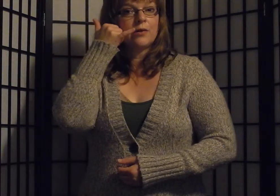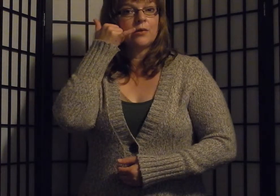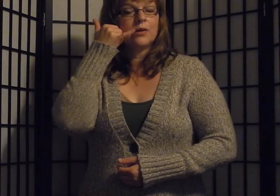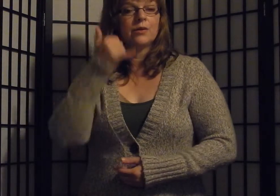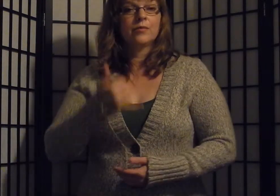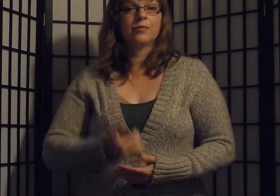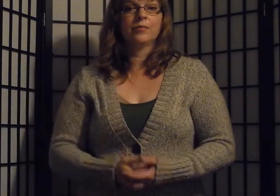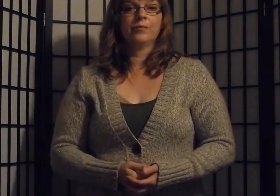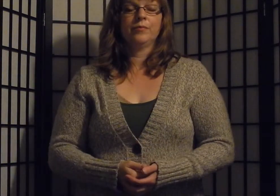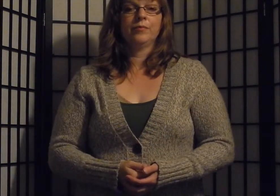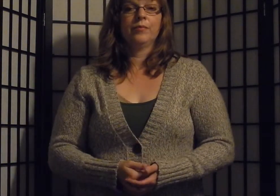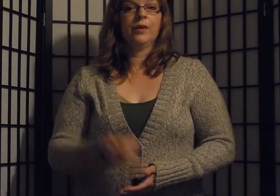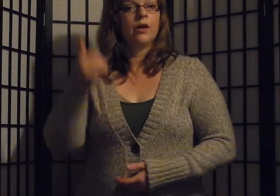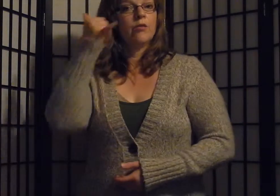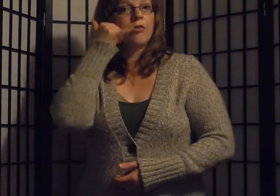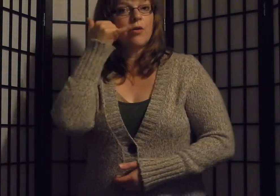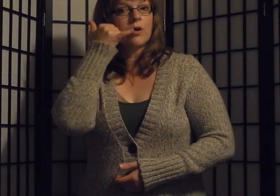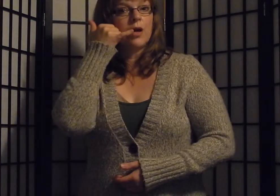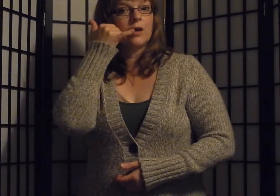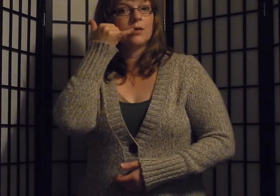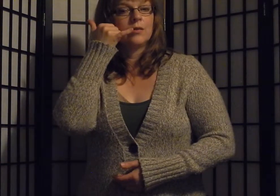Telephone. Phone call.